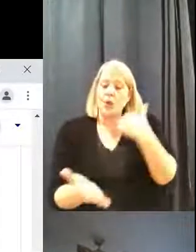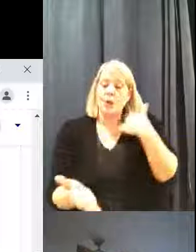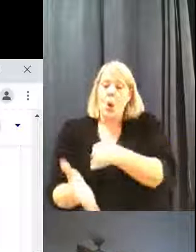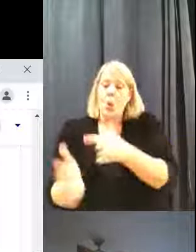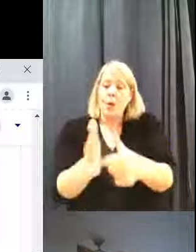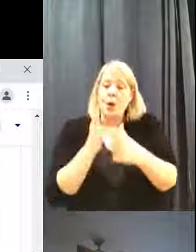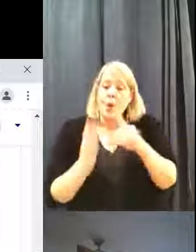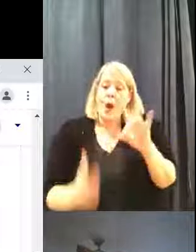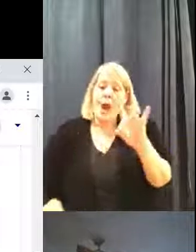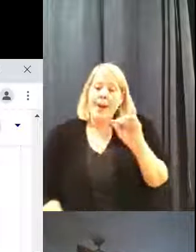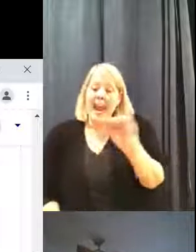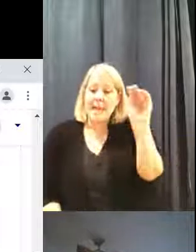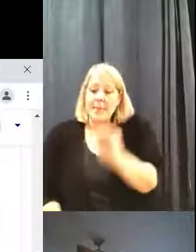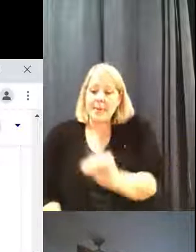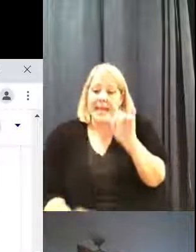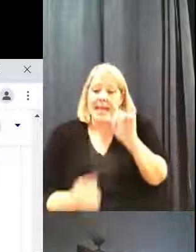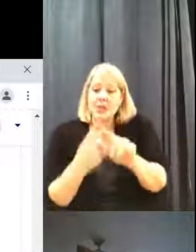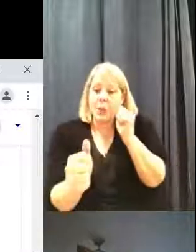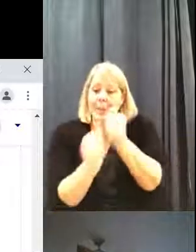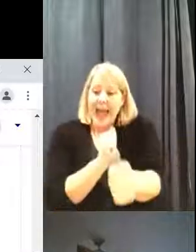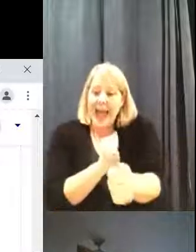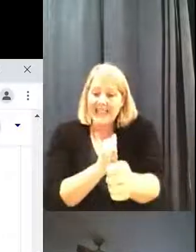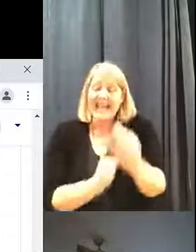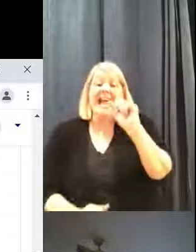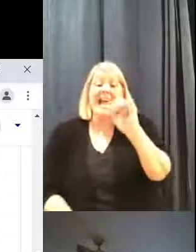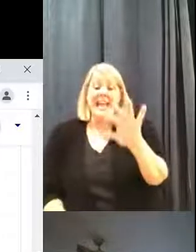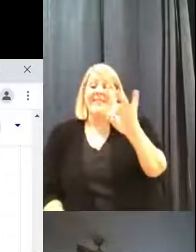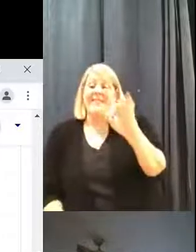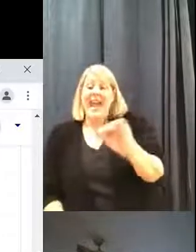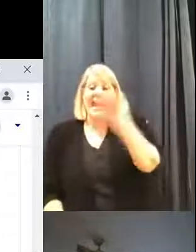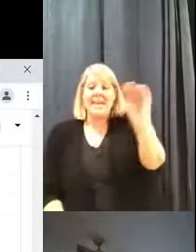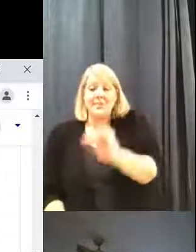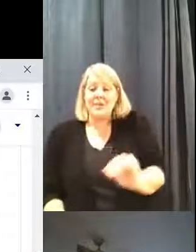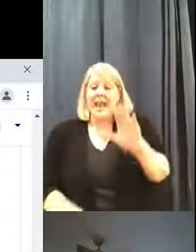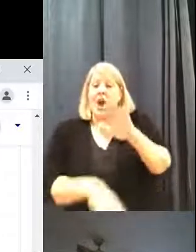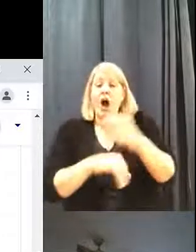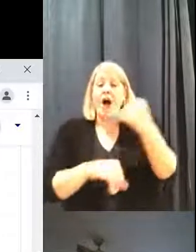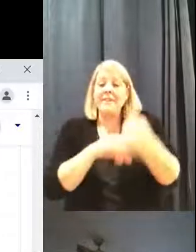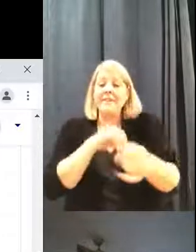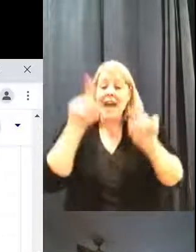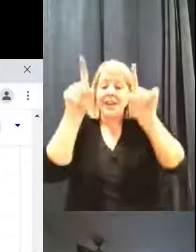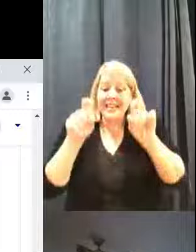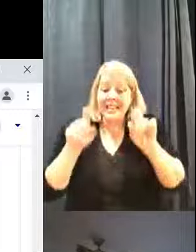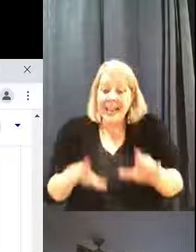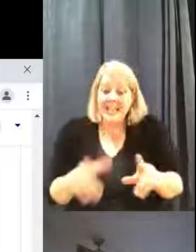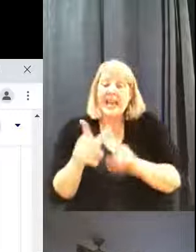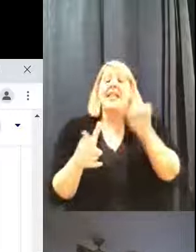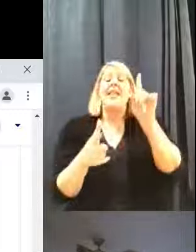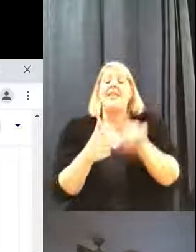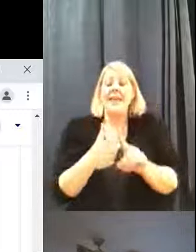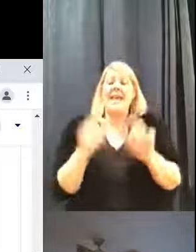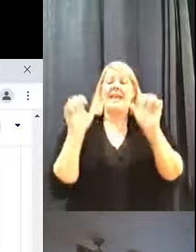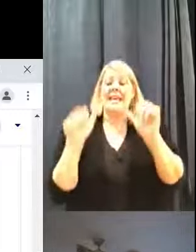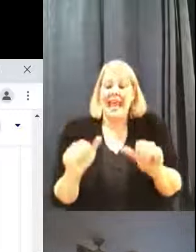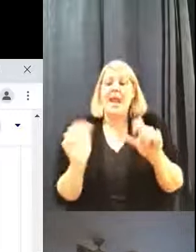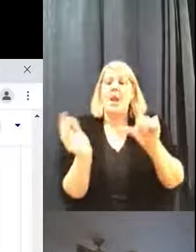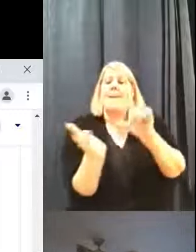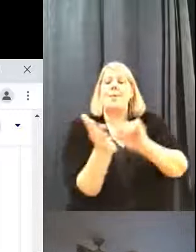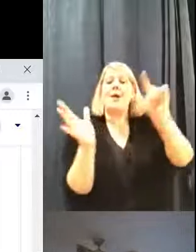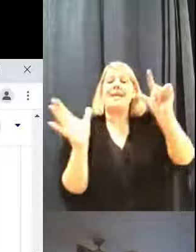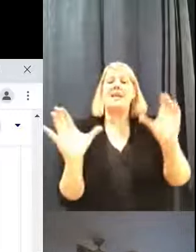mastery. If the person does receive 80% on the final assessment, they will have the ability to access a certificate of